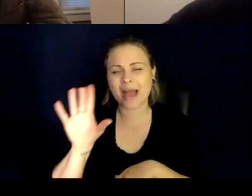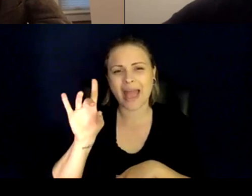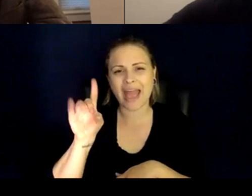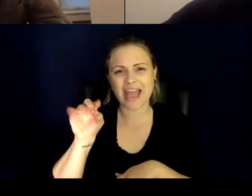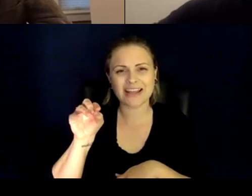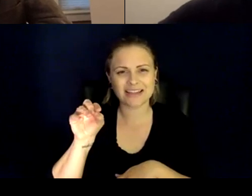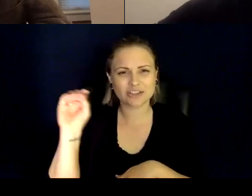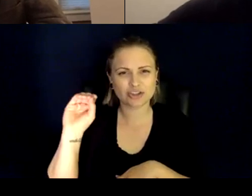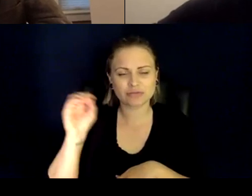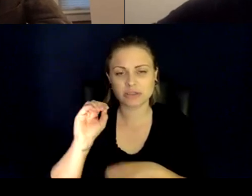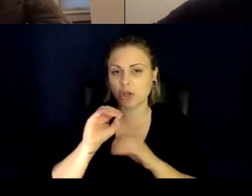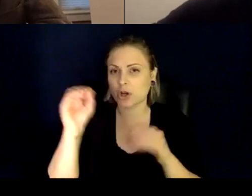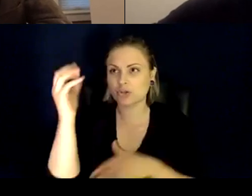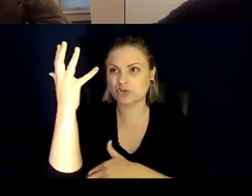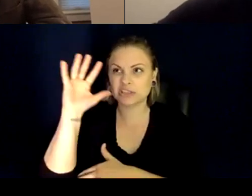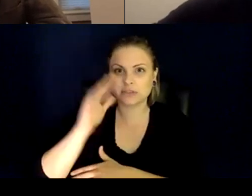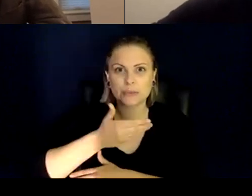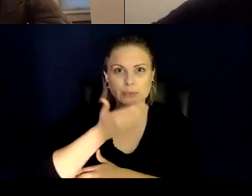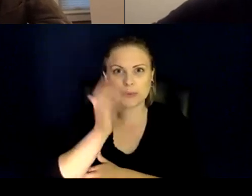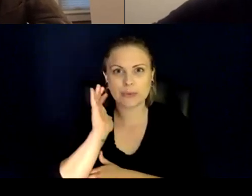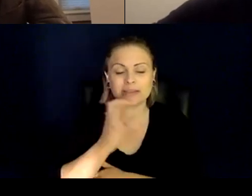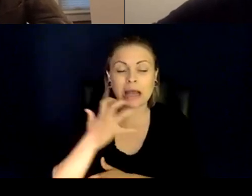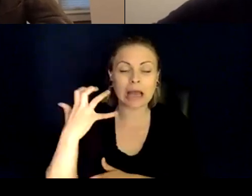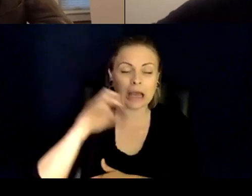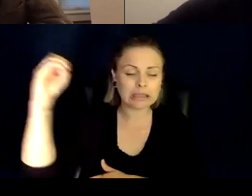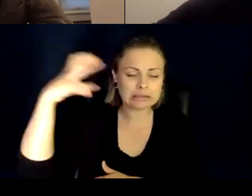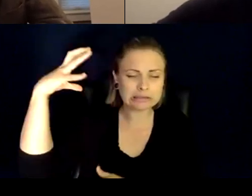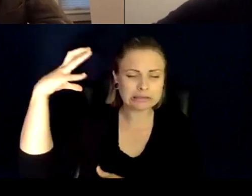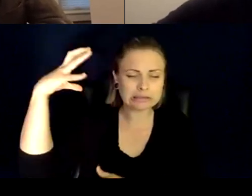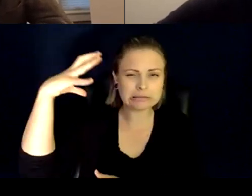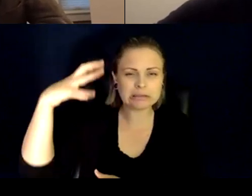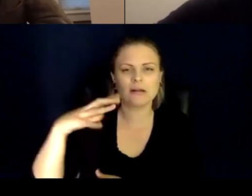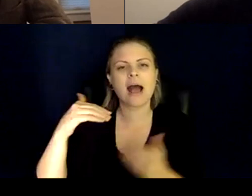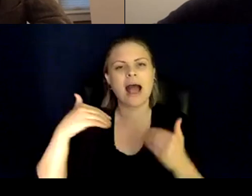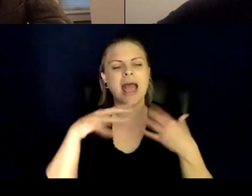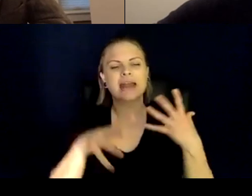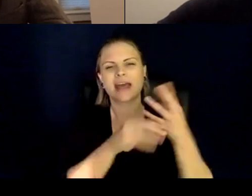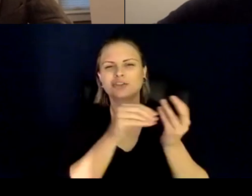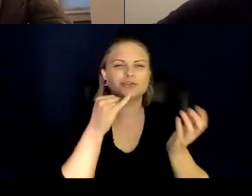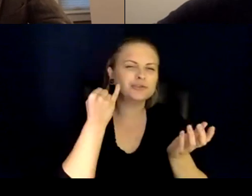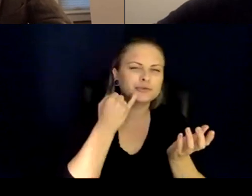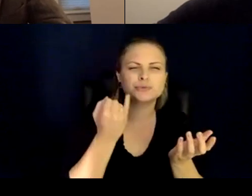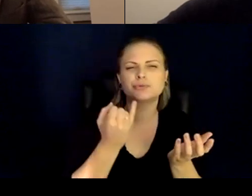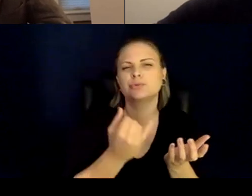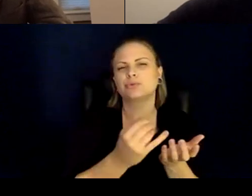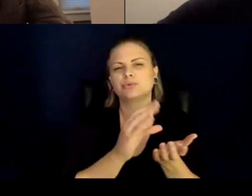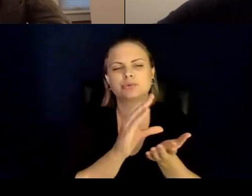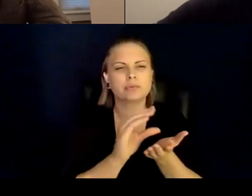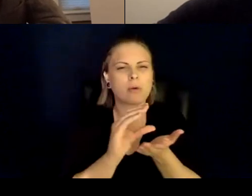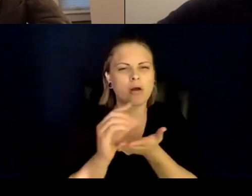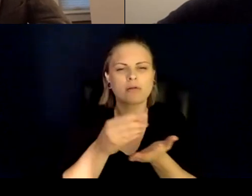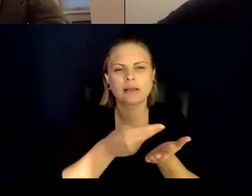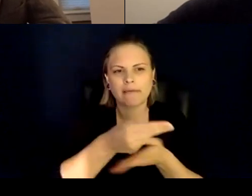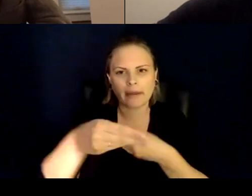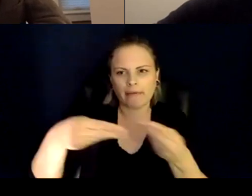and there's no trees. It was very hot. I had some extra juice and things like some small packets, and I gave those